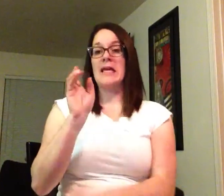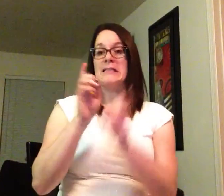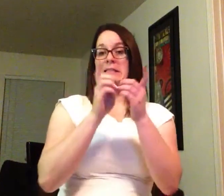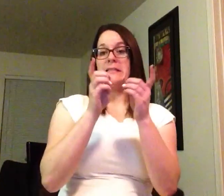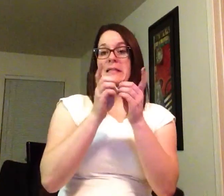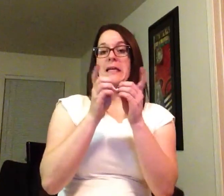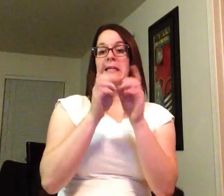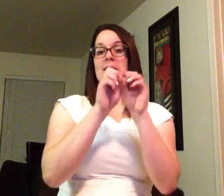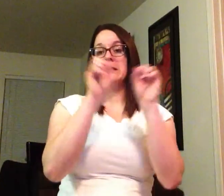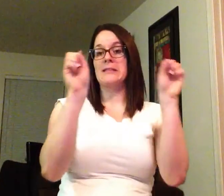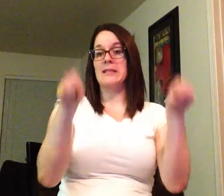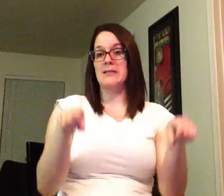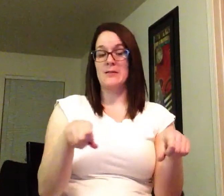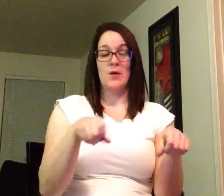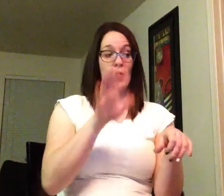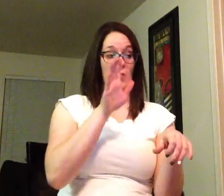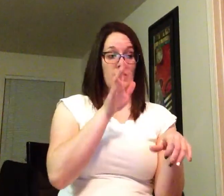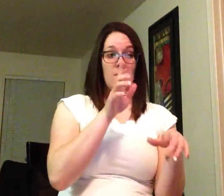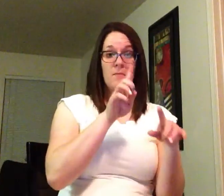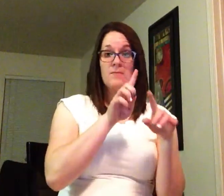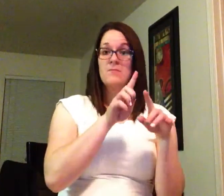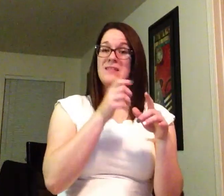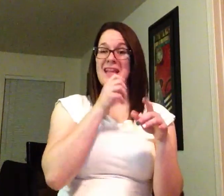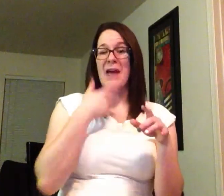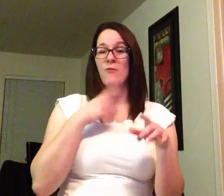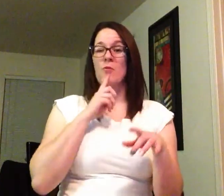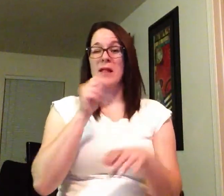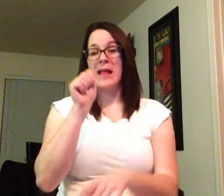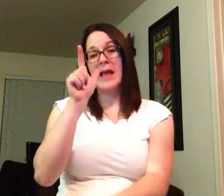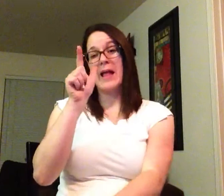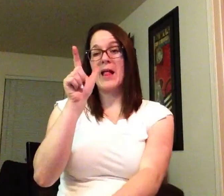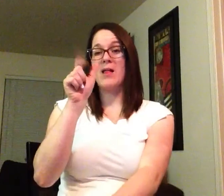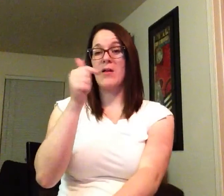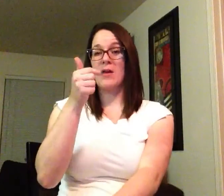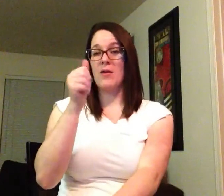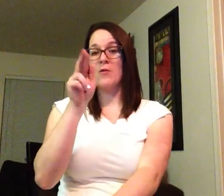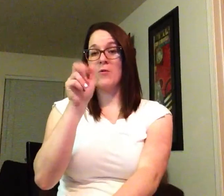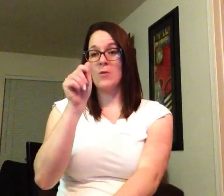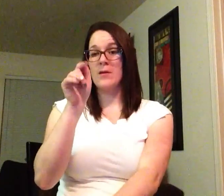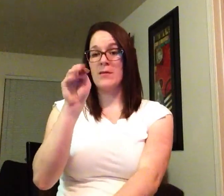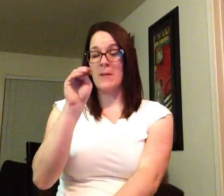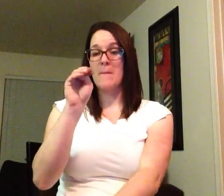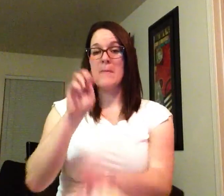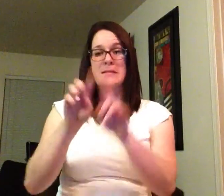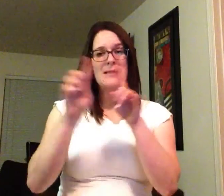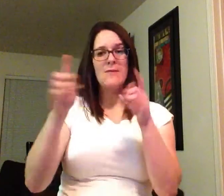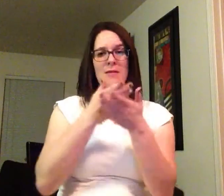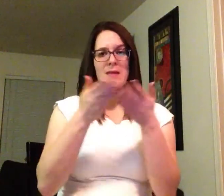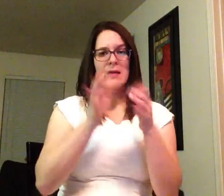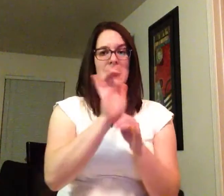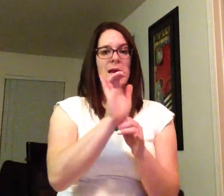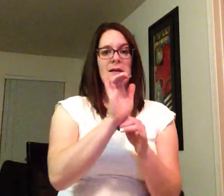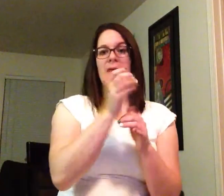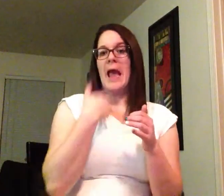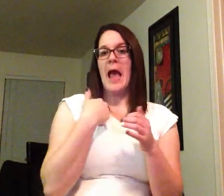along? What's the rabbi going to say? Are they going to start having children right away? And the matchmaker would sort of think through all of this, put 2 people